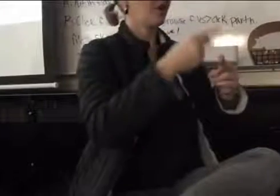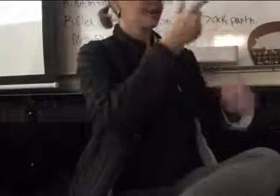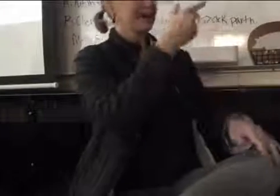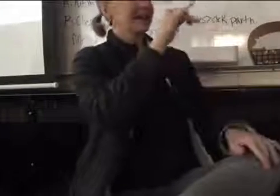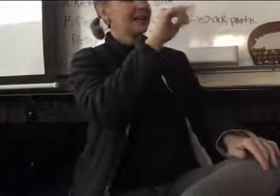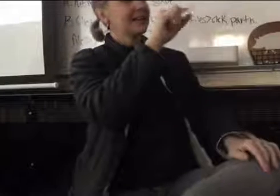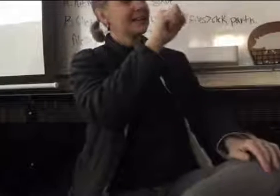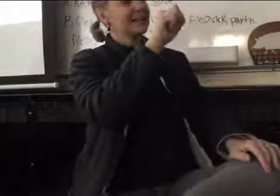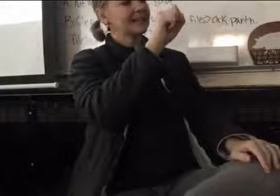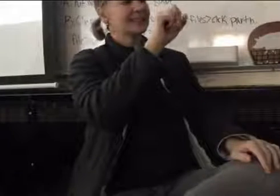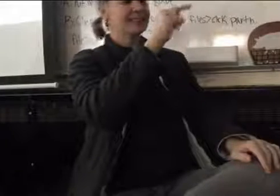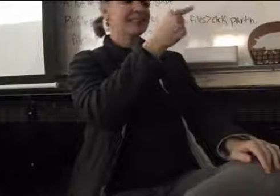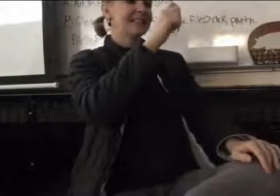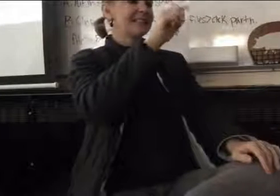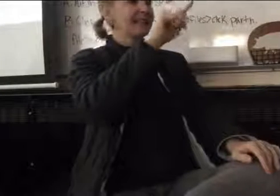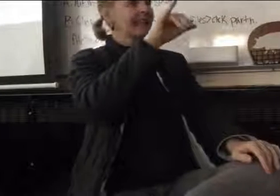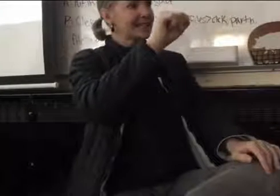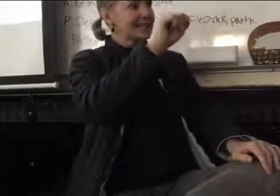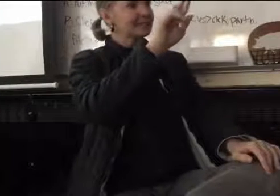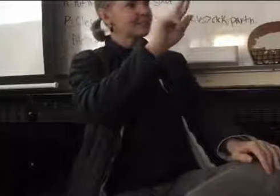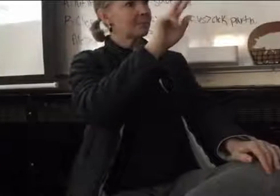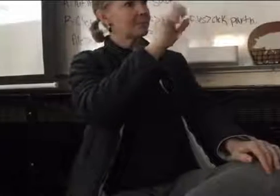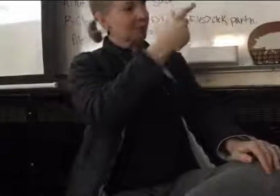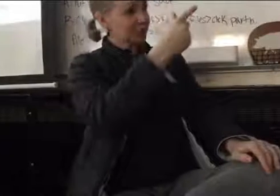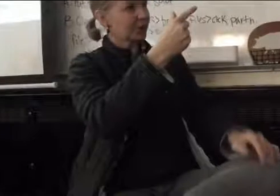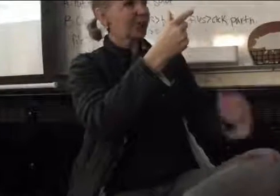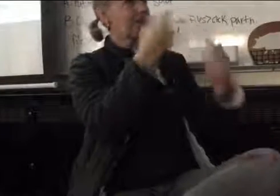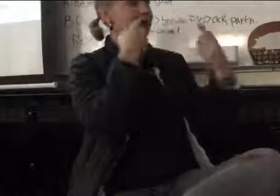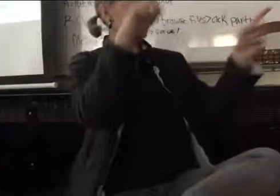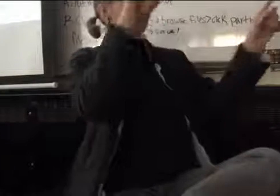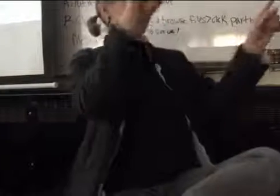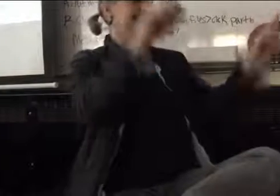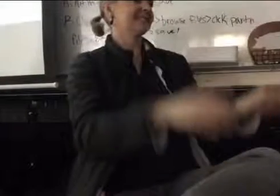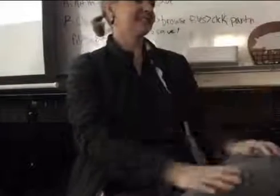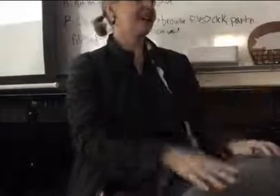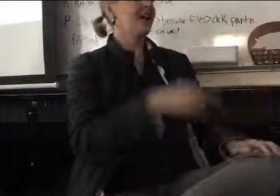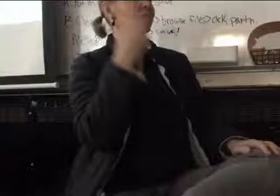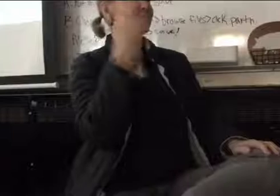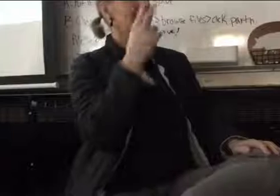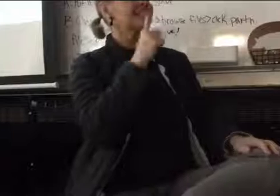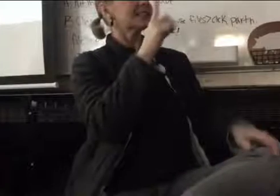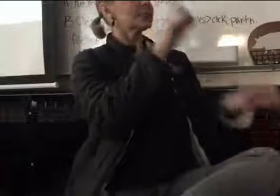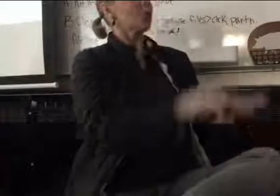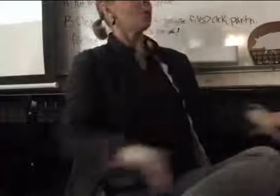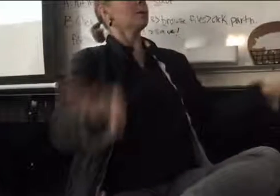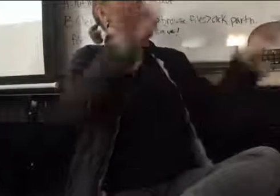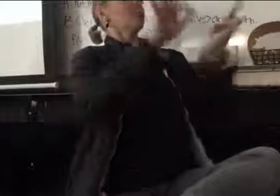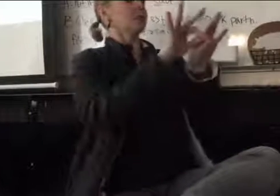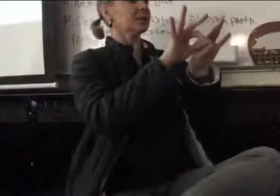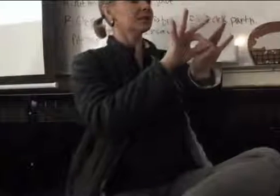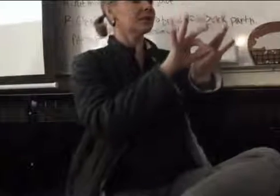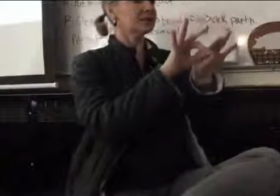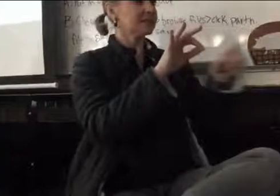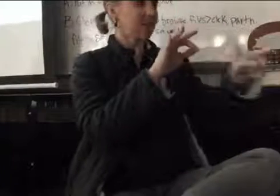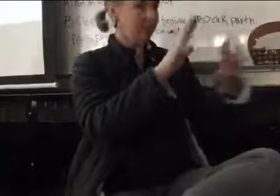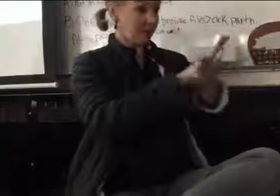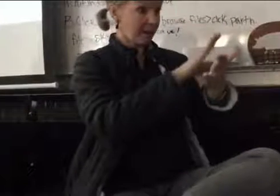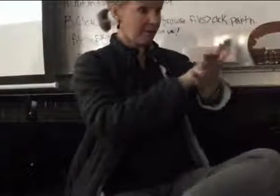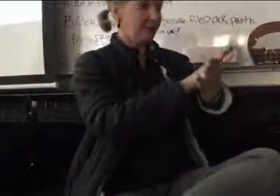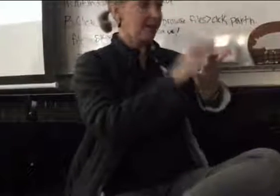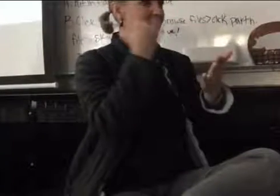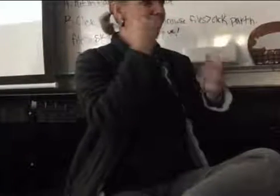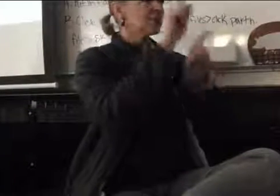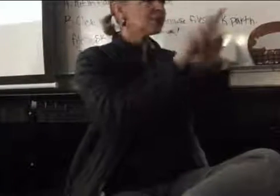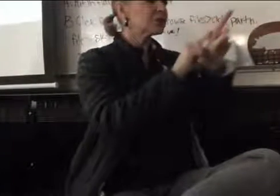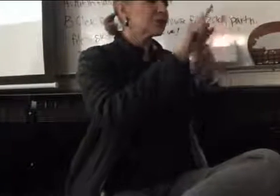Gettysburg Address. Now, the reason why this document was so important, and on your paper, if you will star